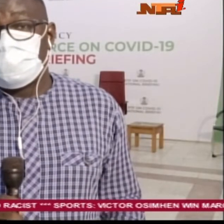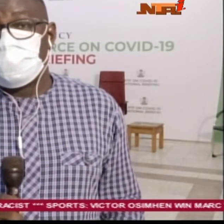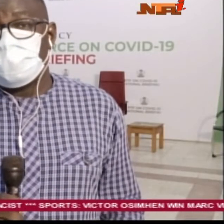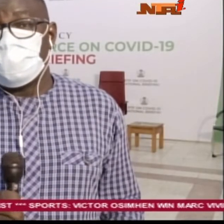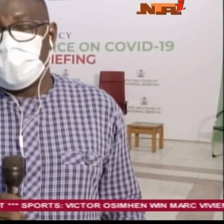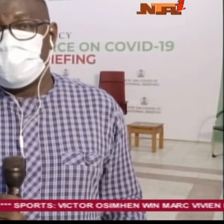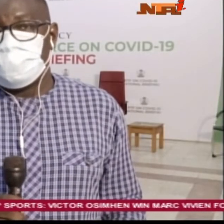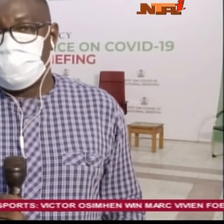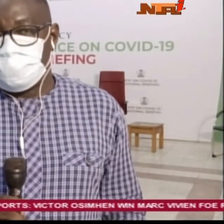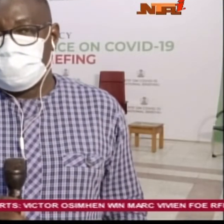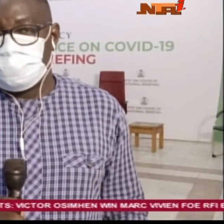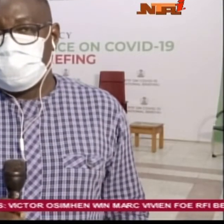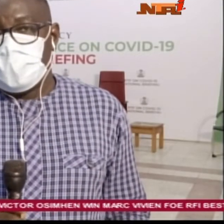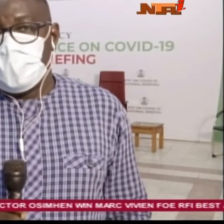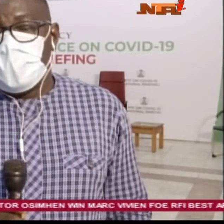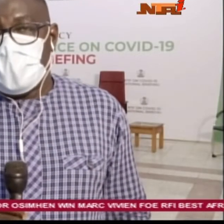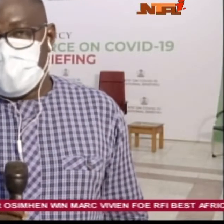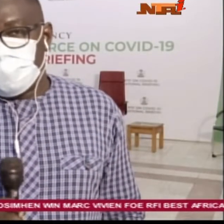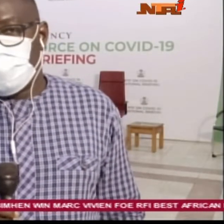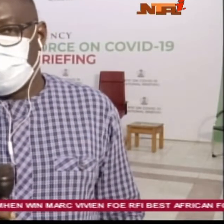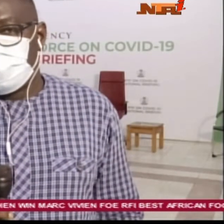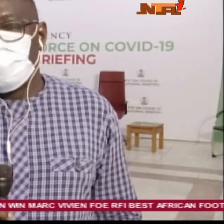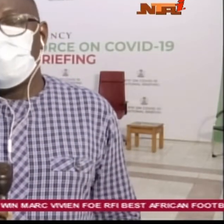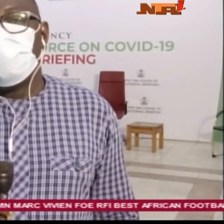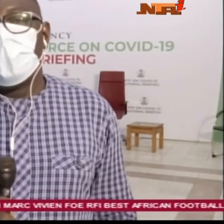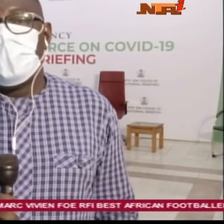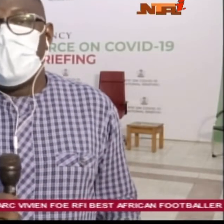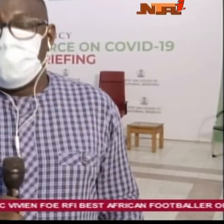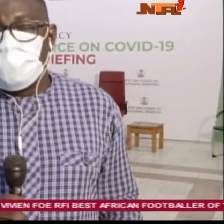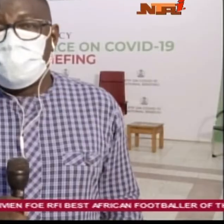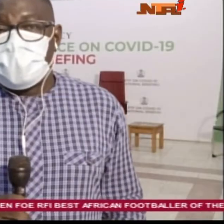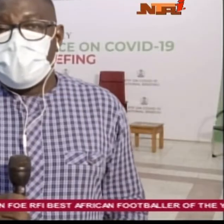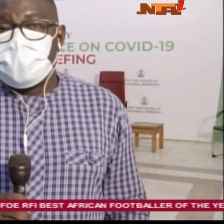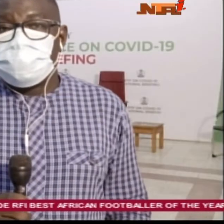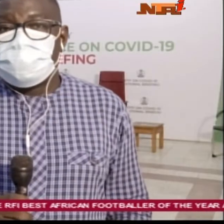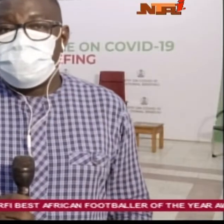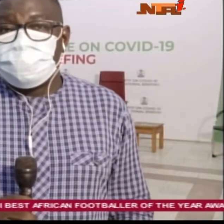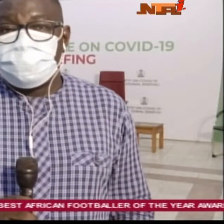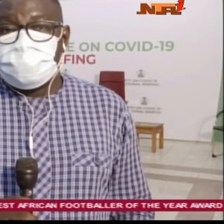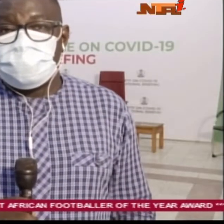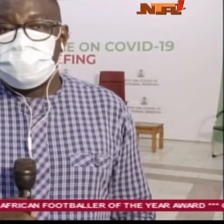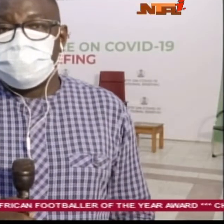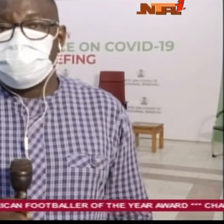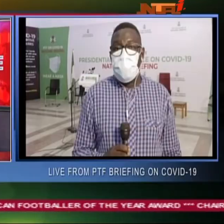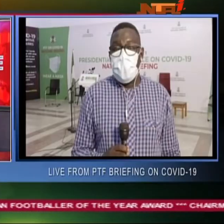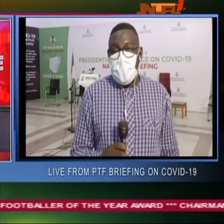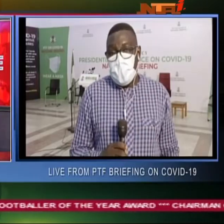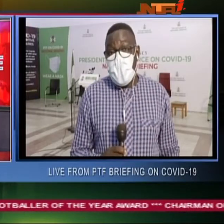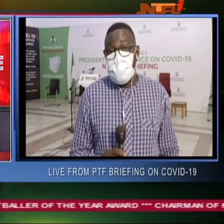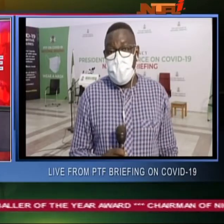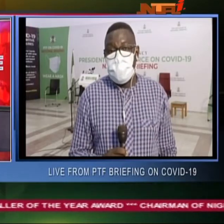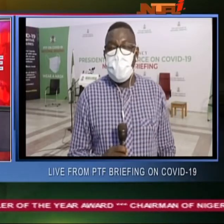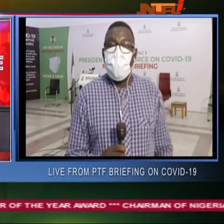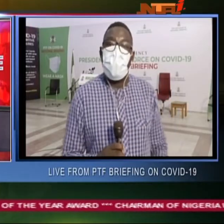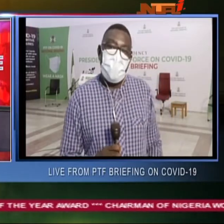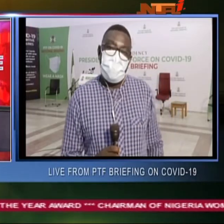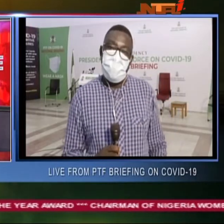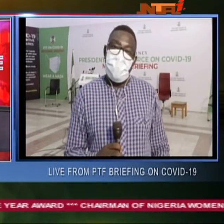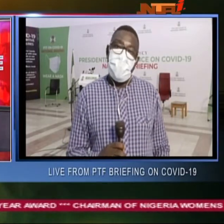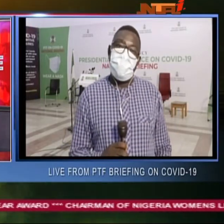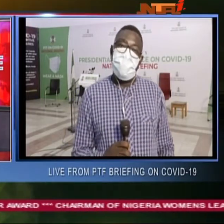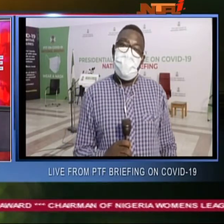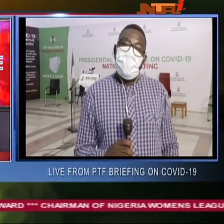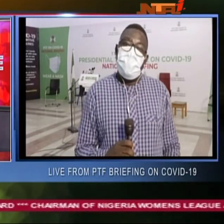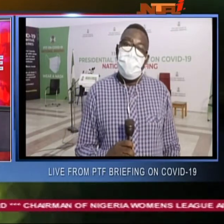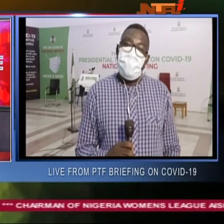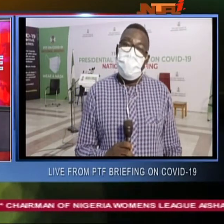those in grade level 14 and above. So those are some of the guidelines that will